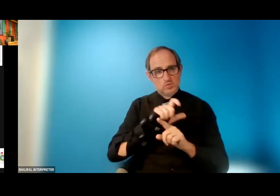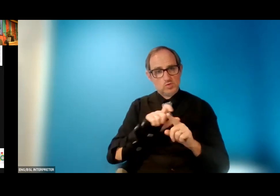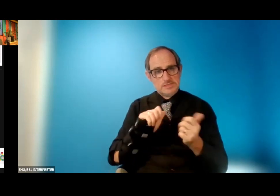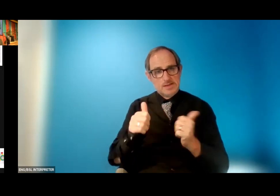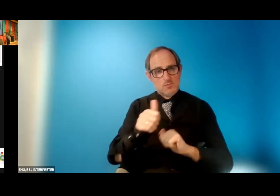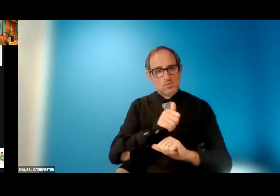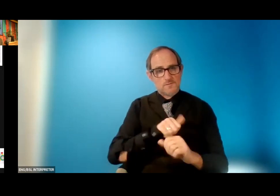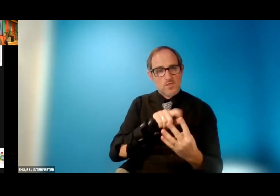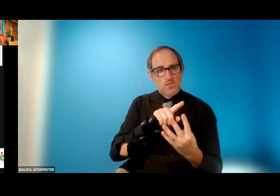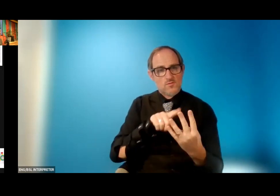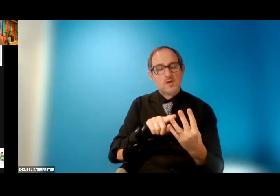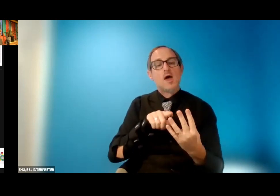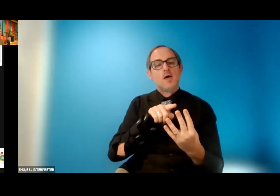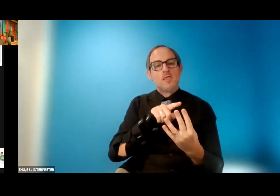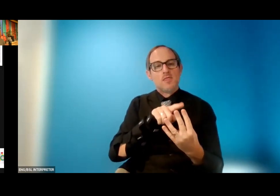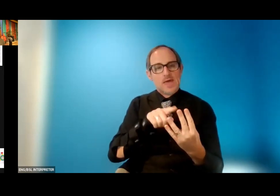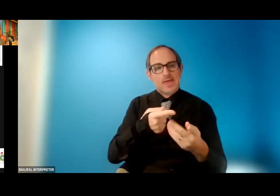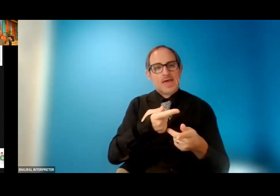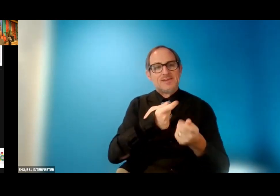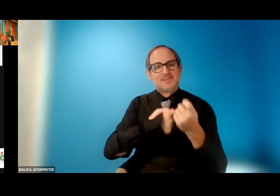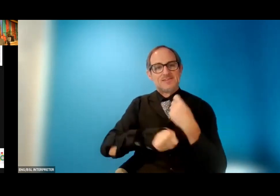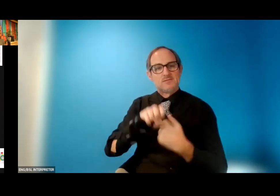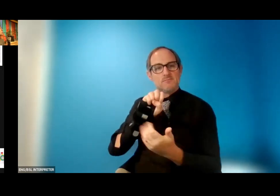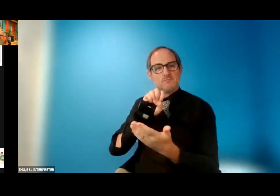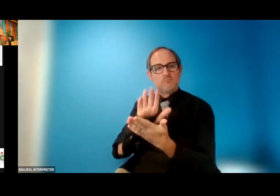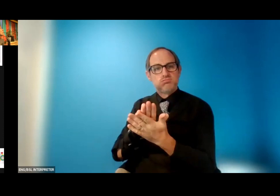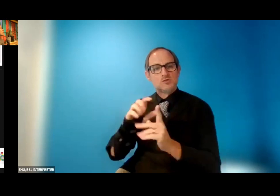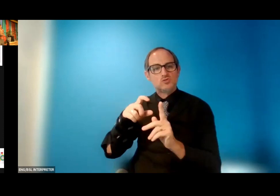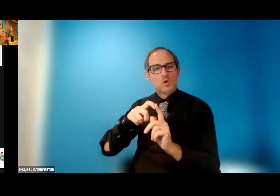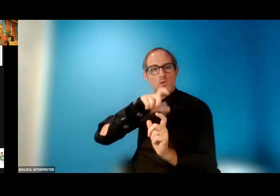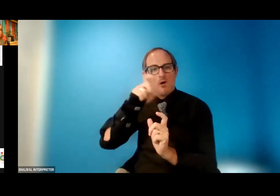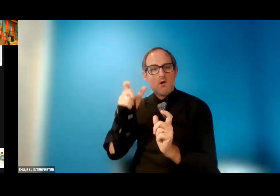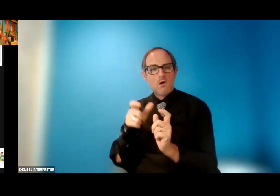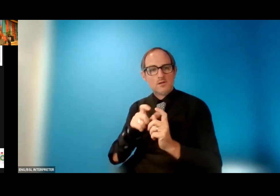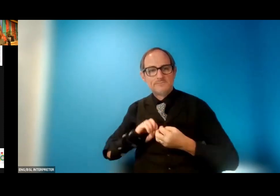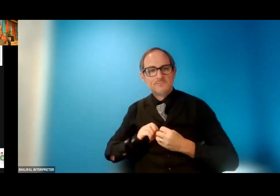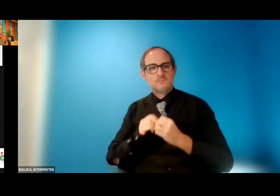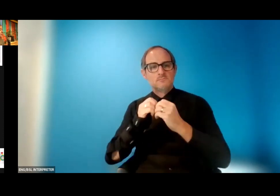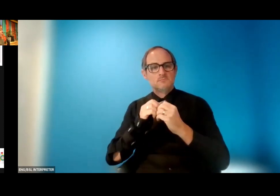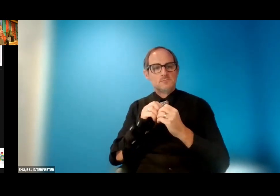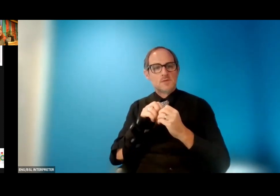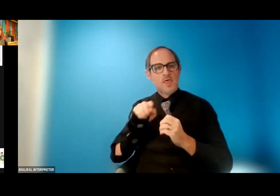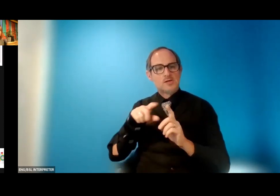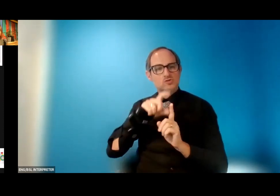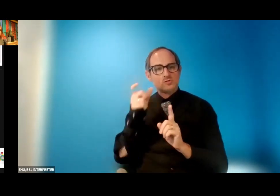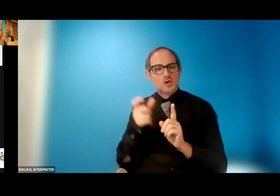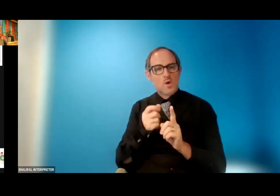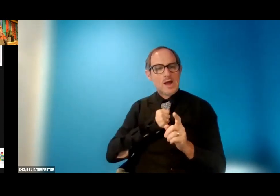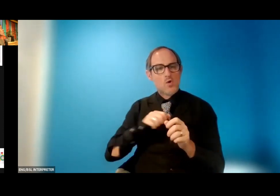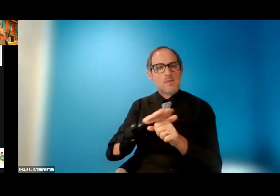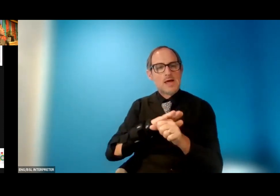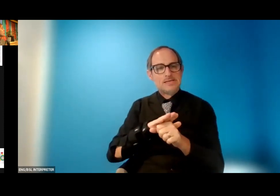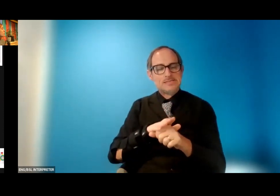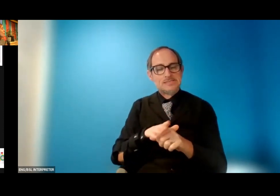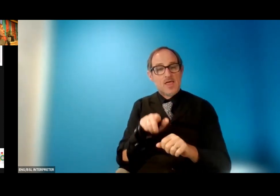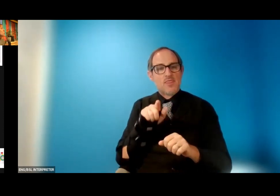4 lenses back into a donut and build a donut of our place that is telling us very clearly